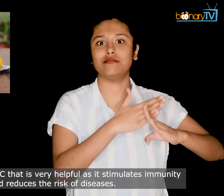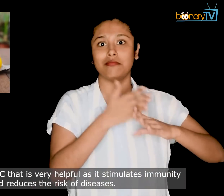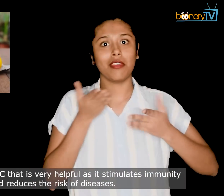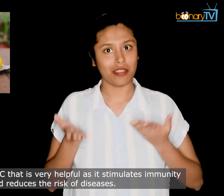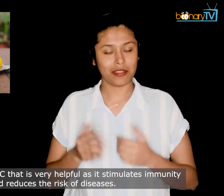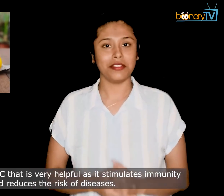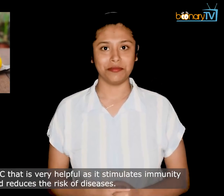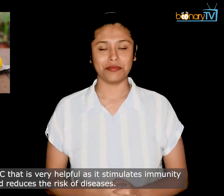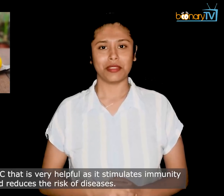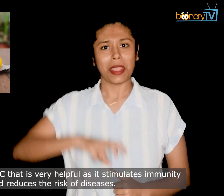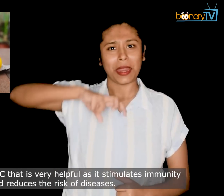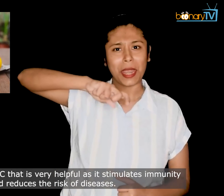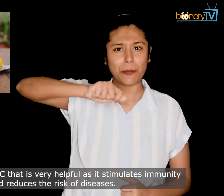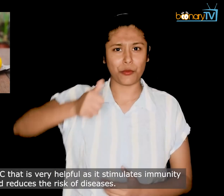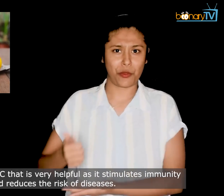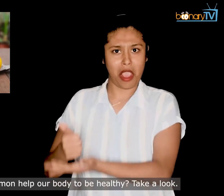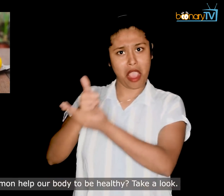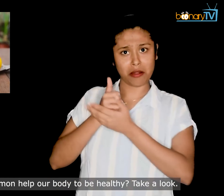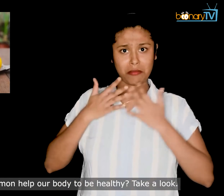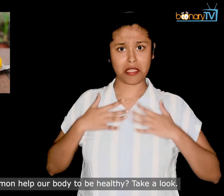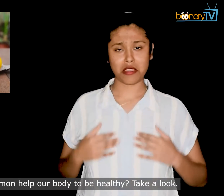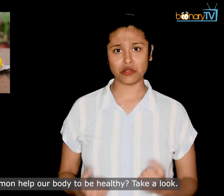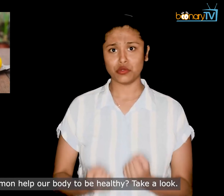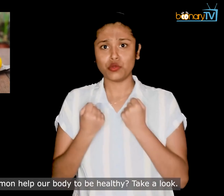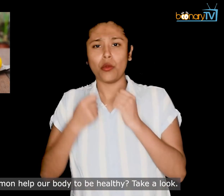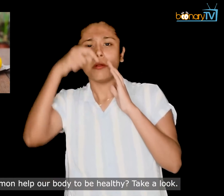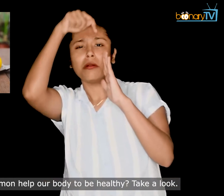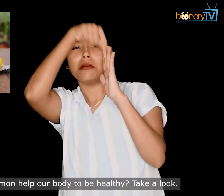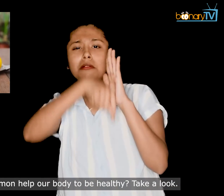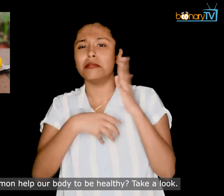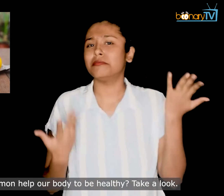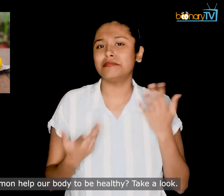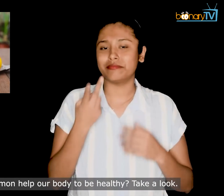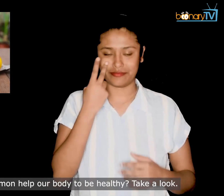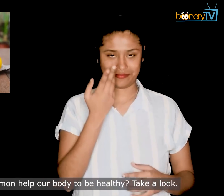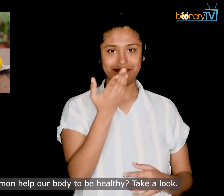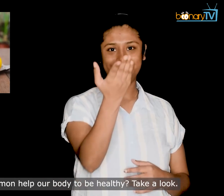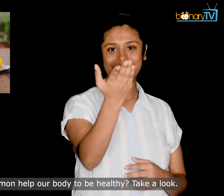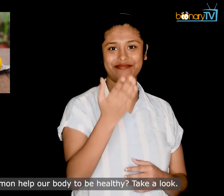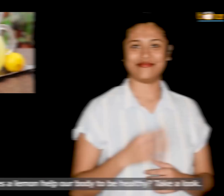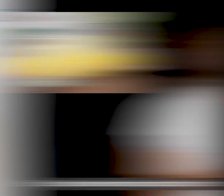reduces the risk of diseases. So how does the lemon help our body to be healthy? Take a look.